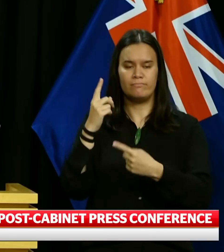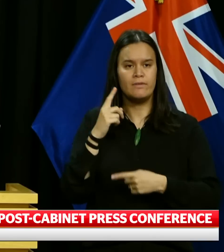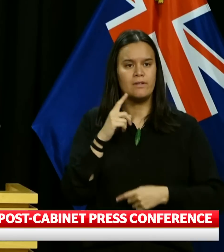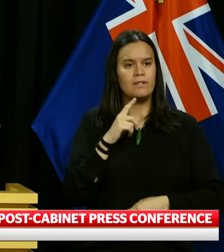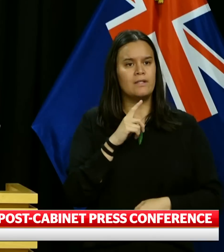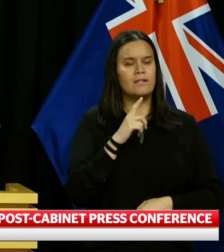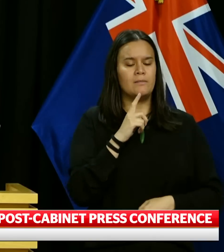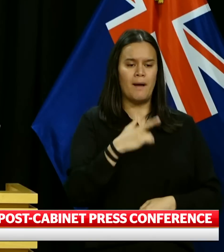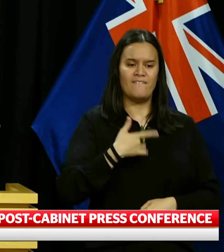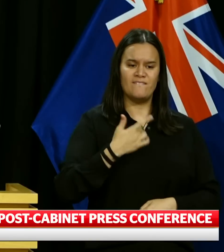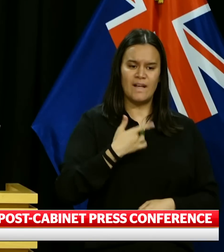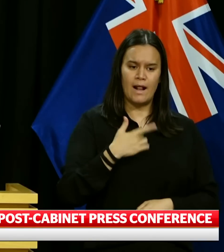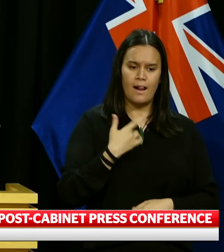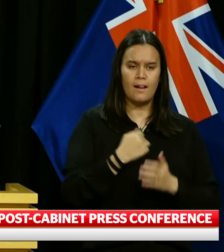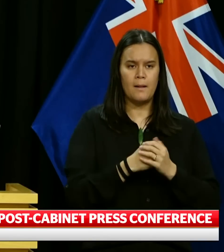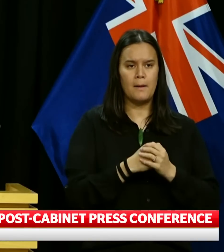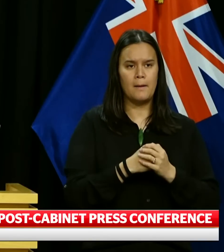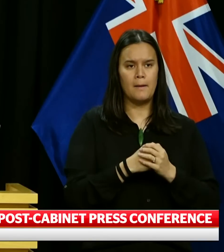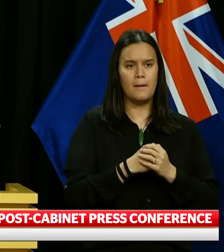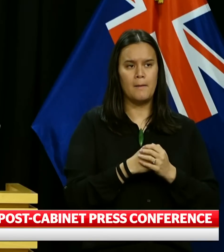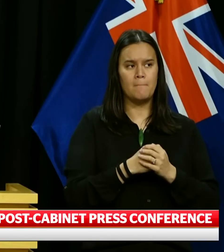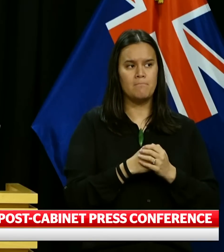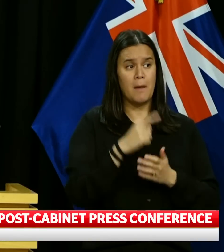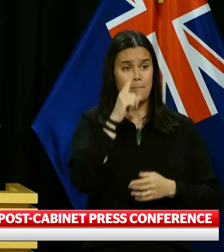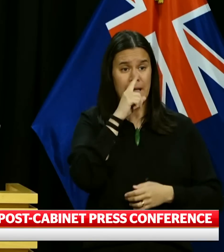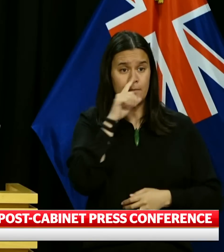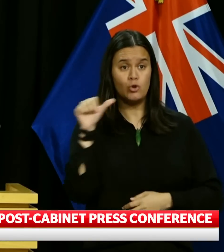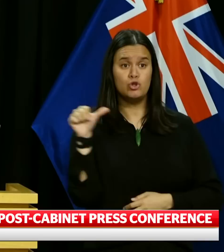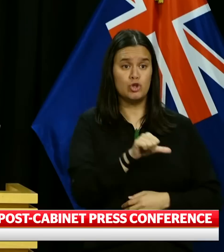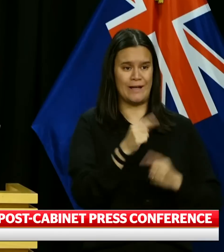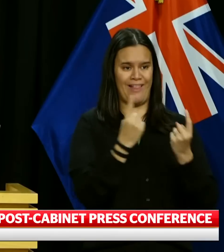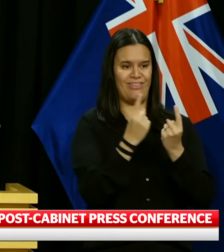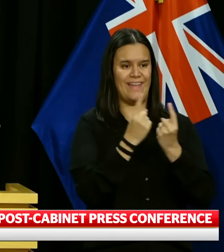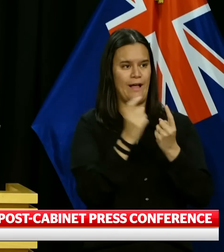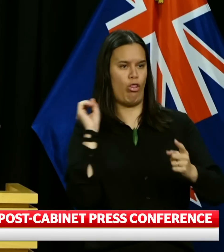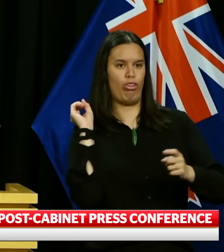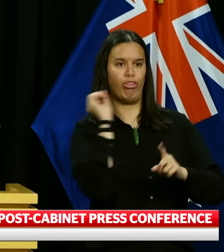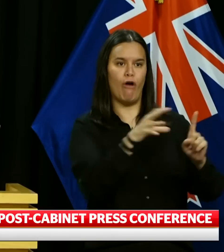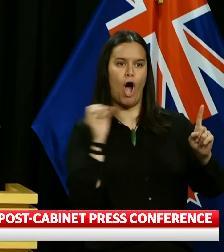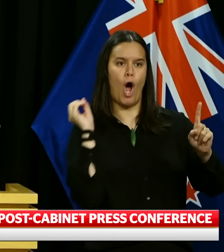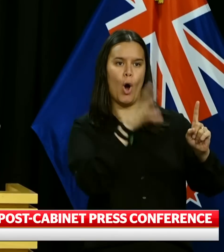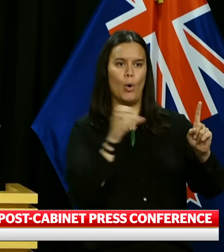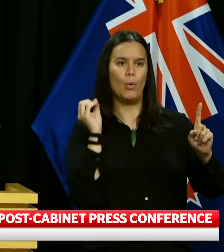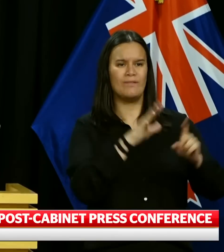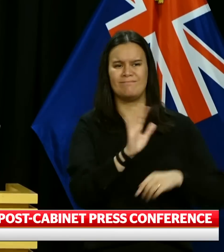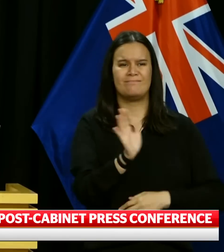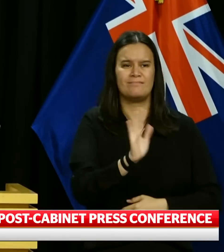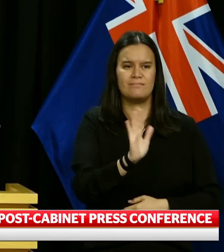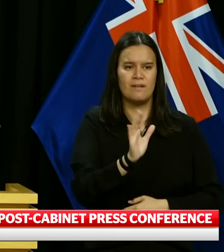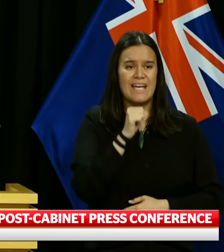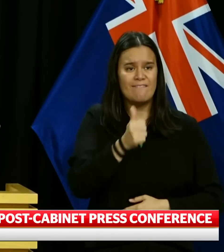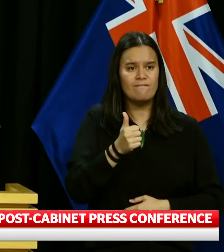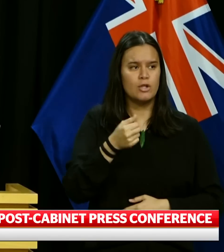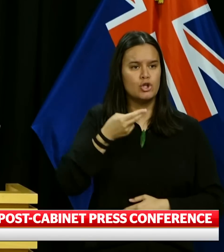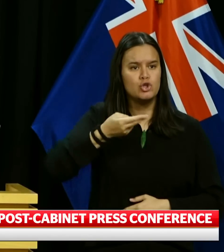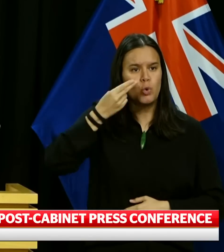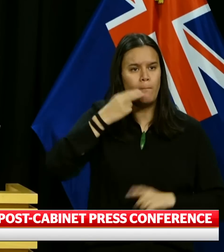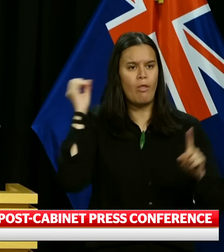put forward. I don't believe people should throw things at a protest, whether what they're throwing is a soup or a